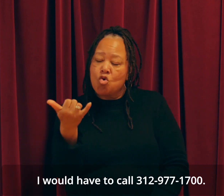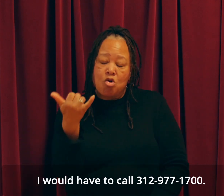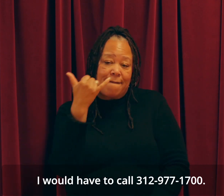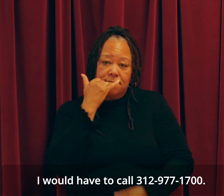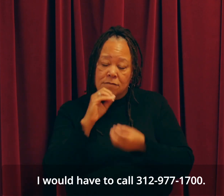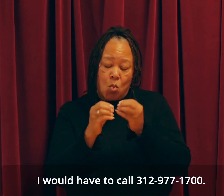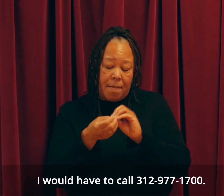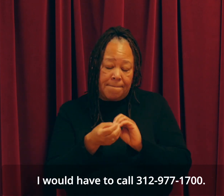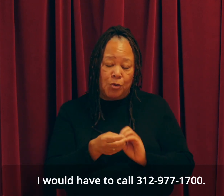I would have to call